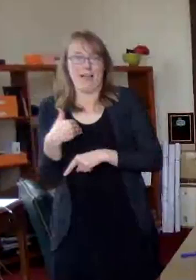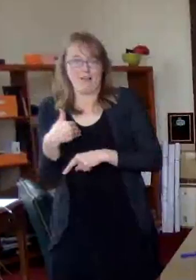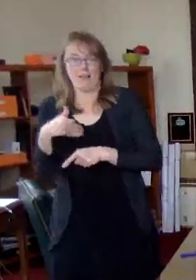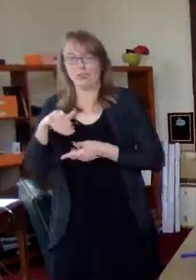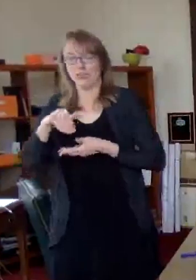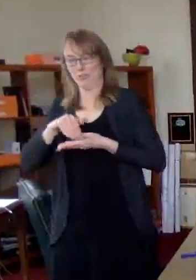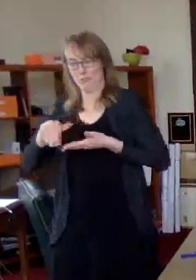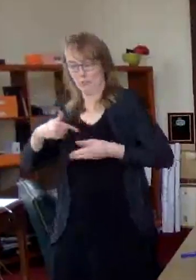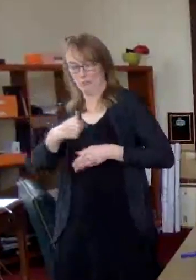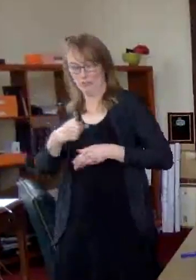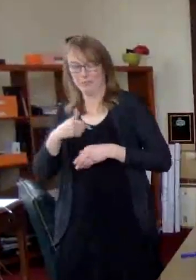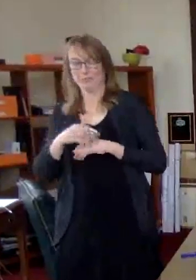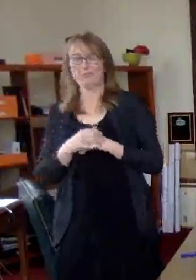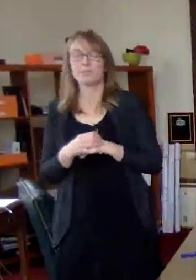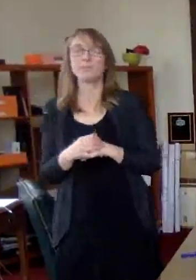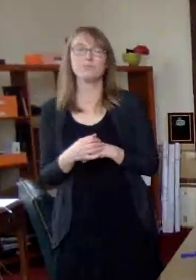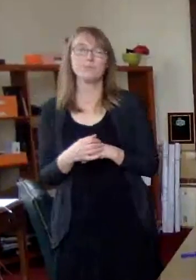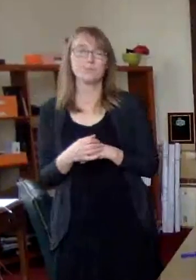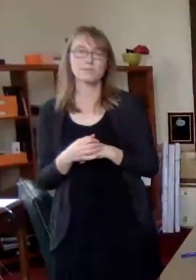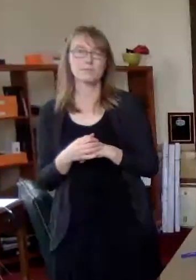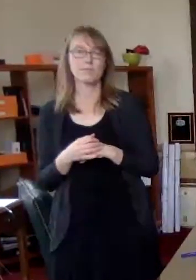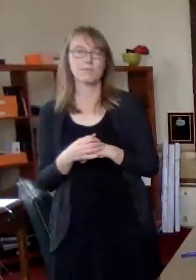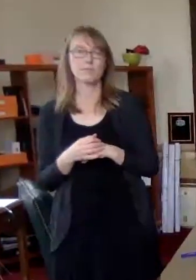Excuse me. We do have